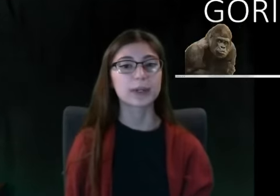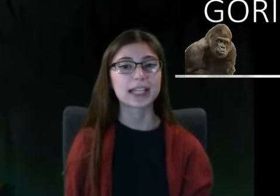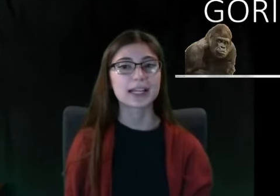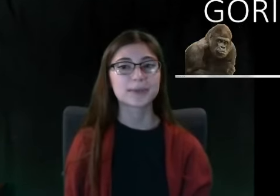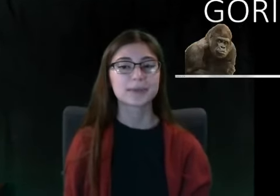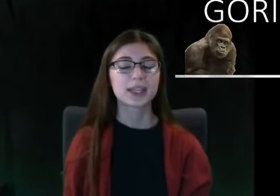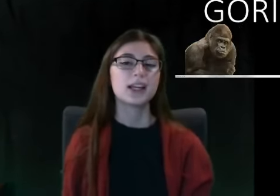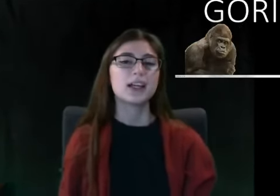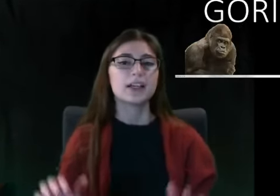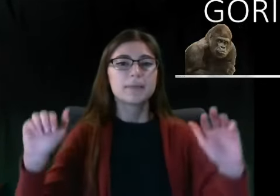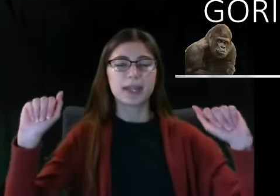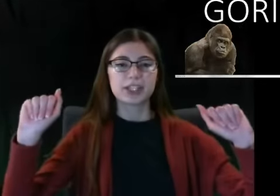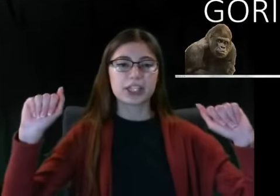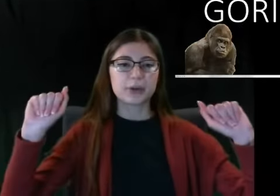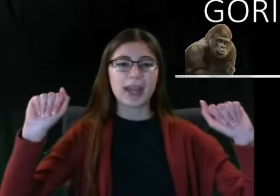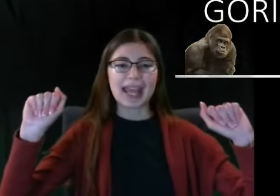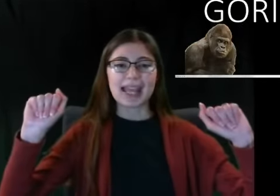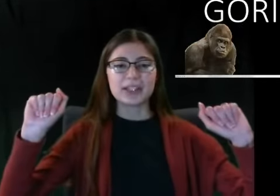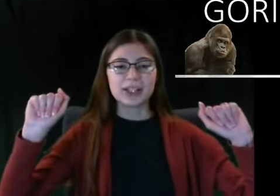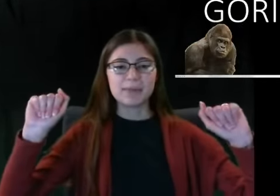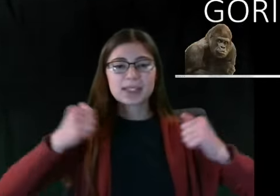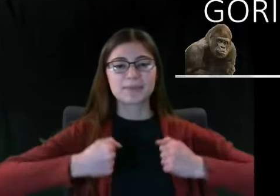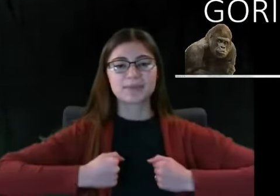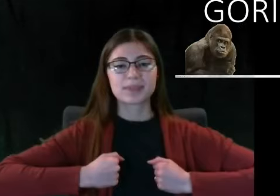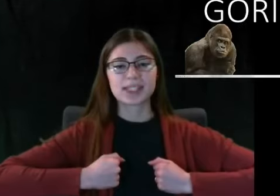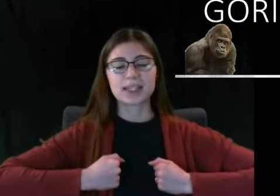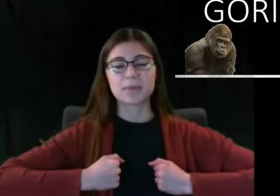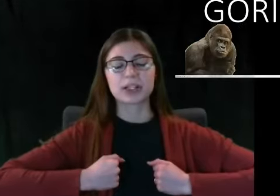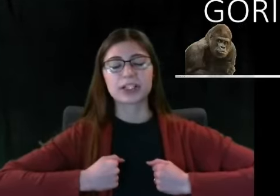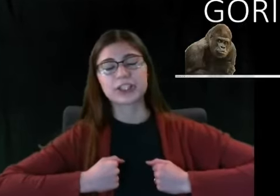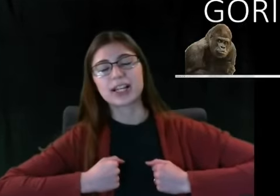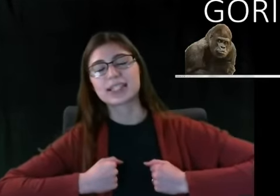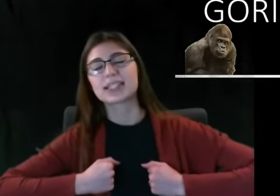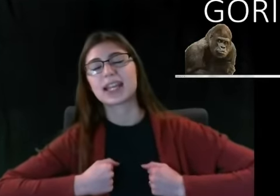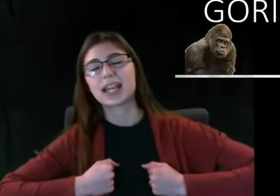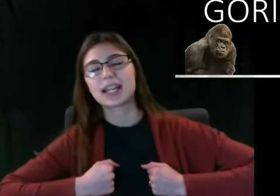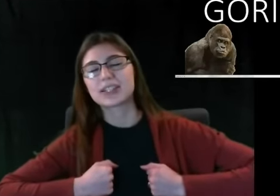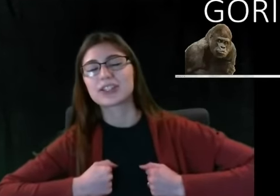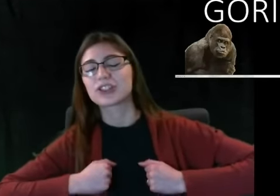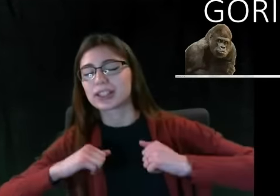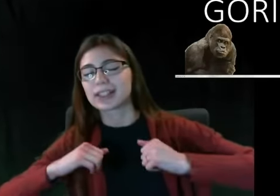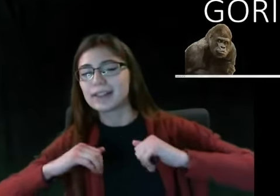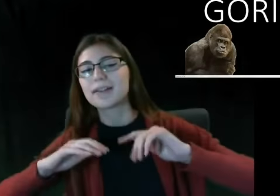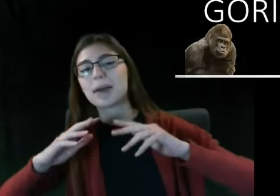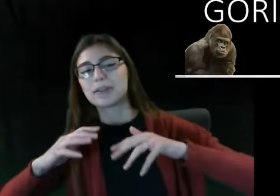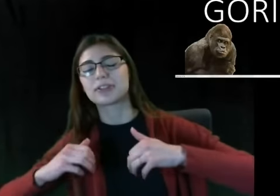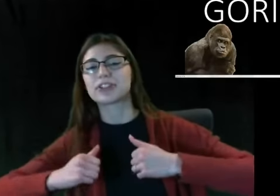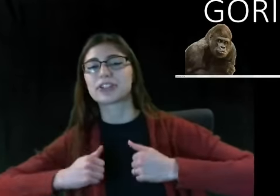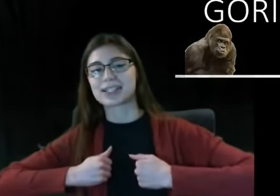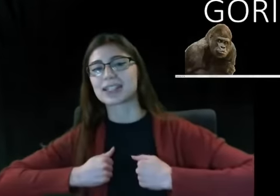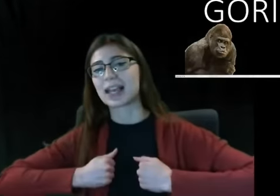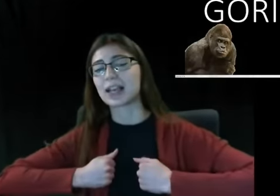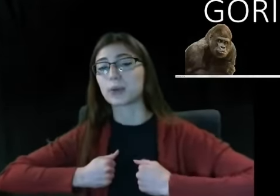Gorilla. Make 2 A hand shapes, set them on your chest, and gently pound on your chest like a gorilla.